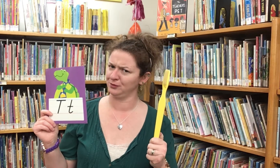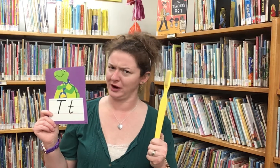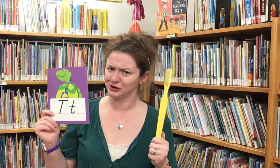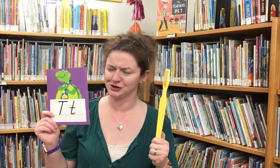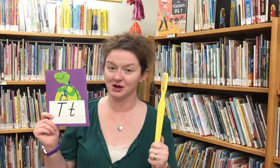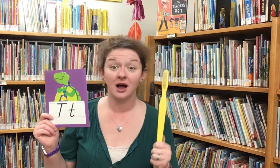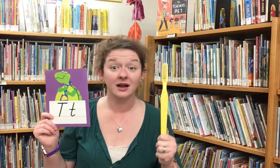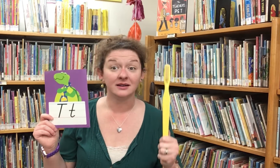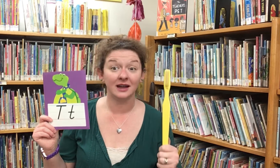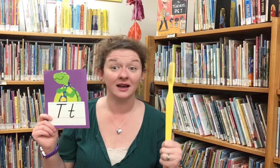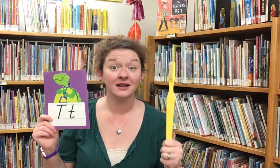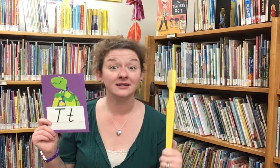toothbrush?